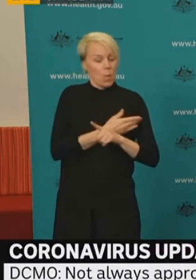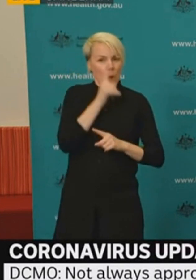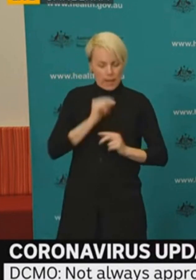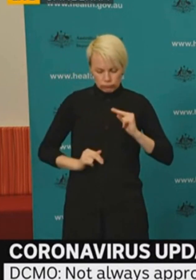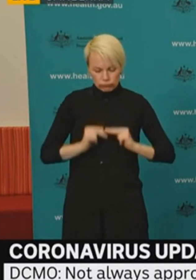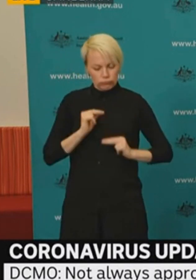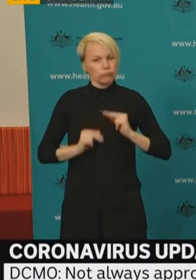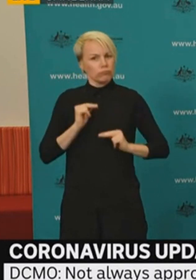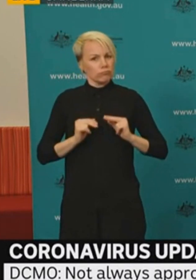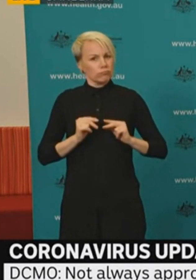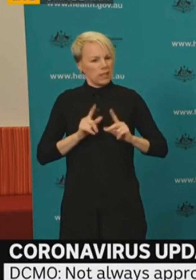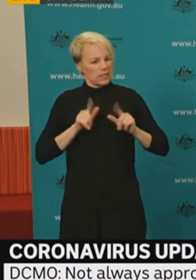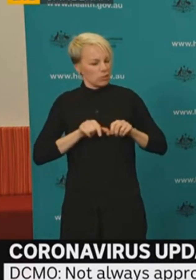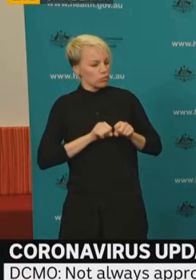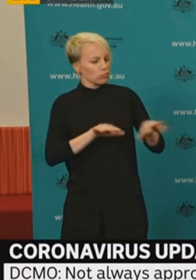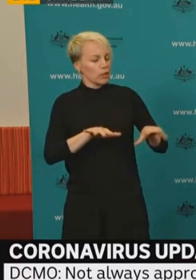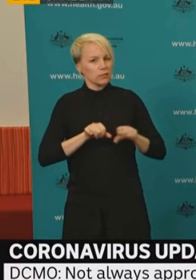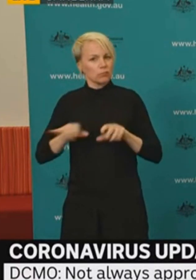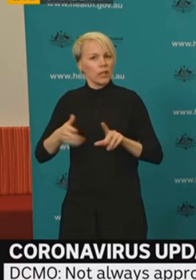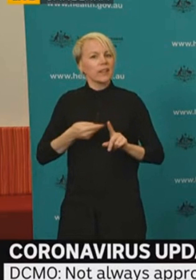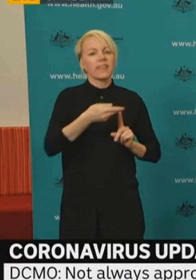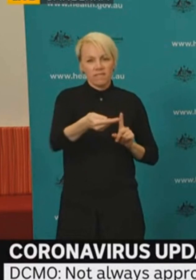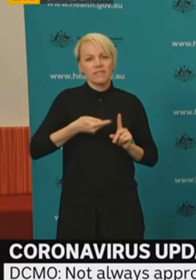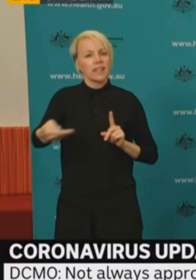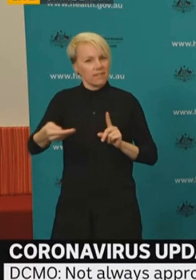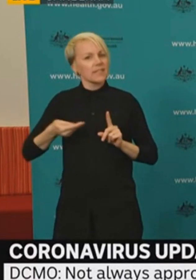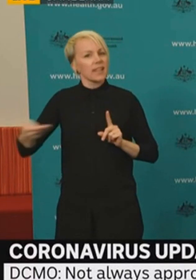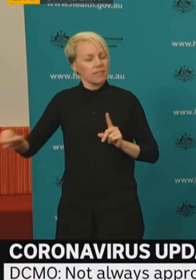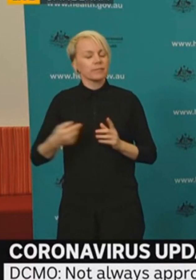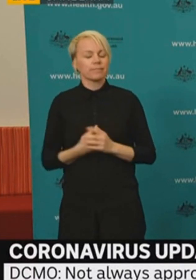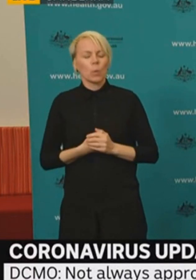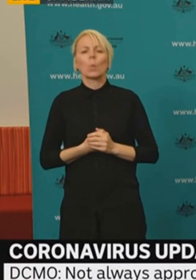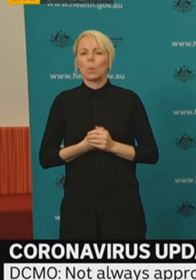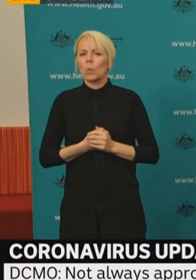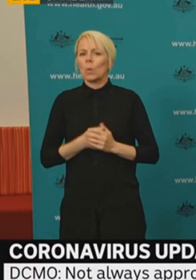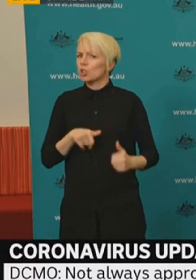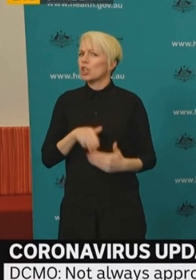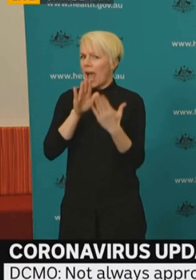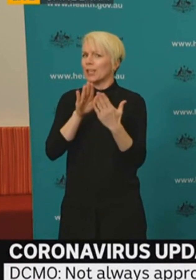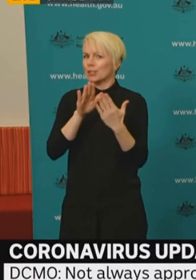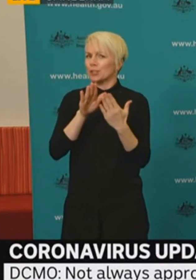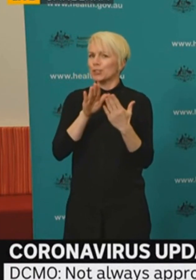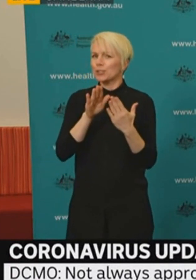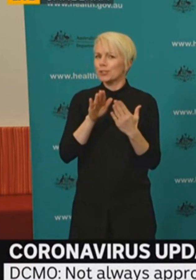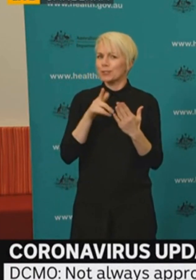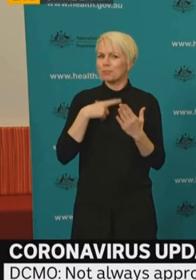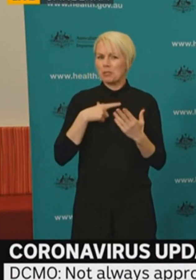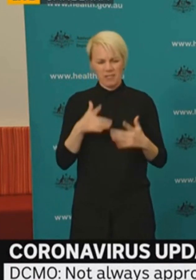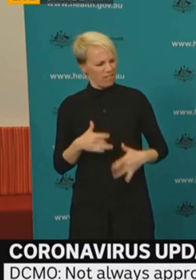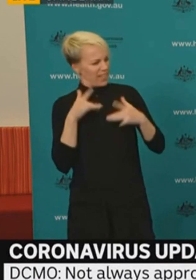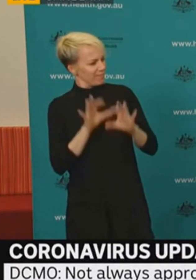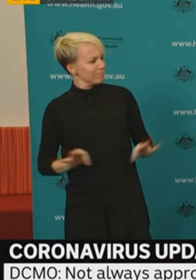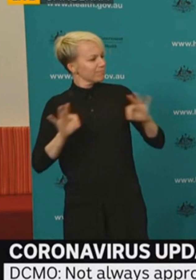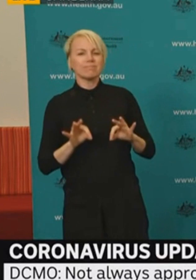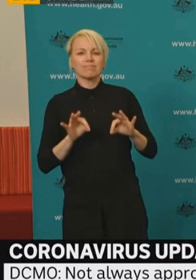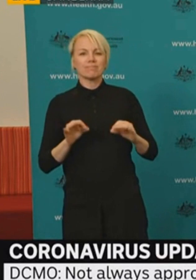people. That makes it a very challenging situation where you've got a workforce that absolutely